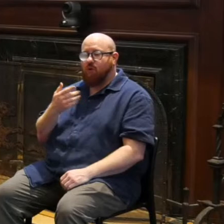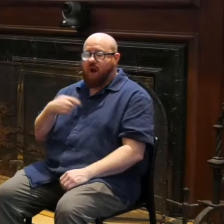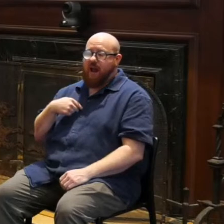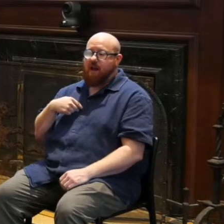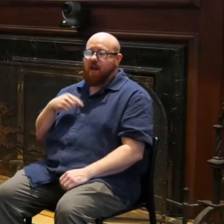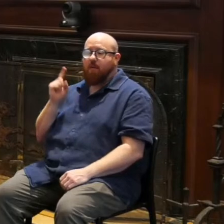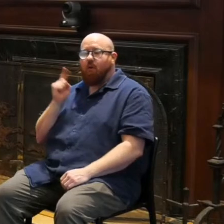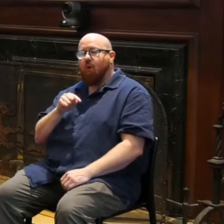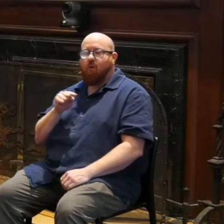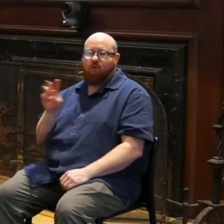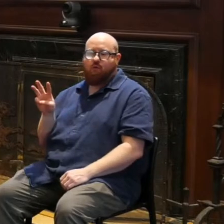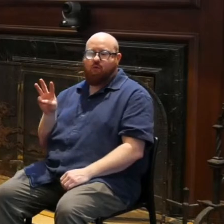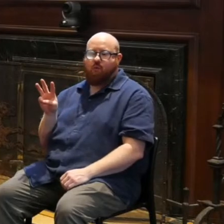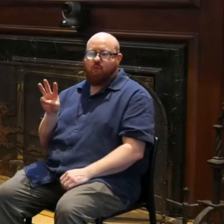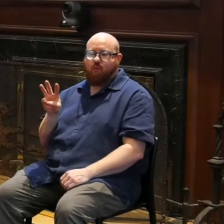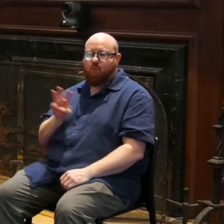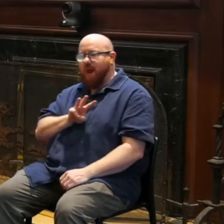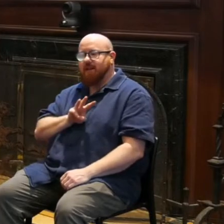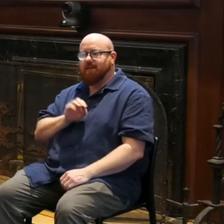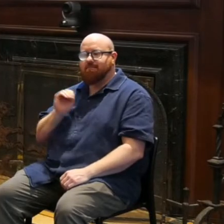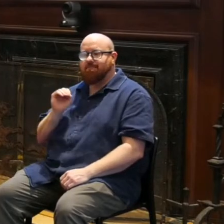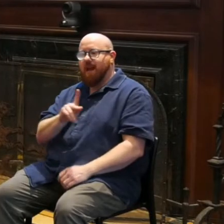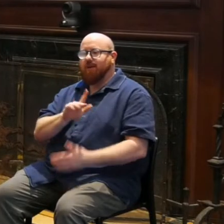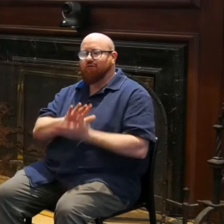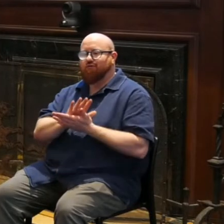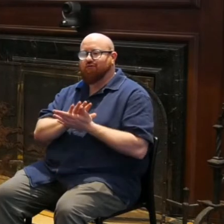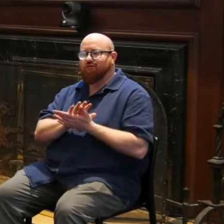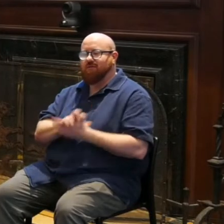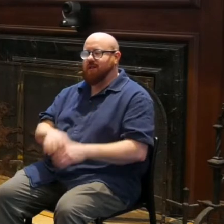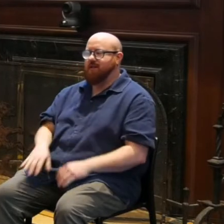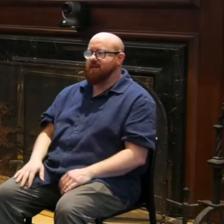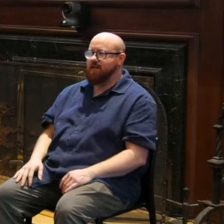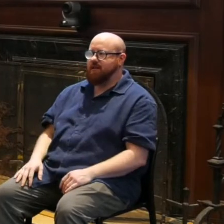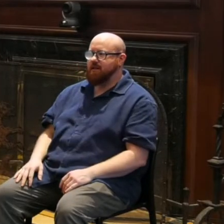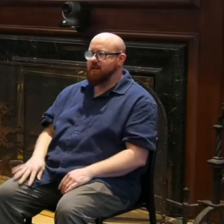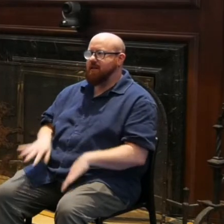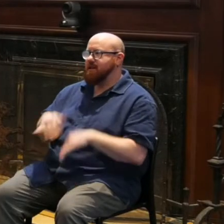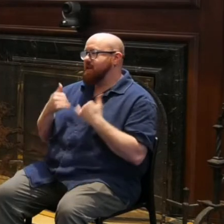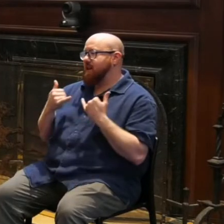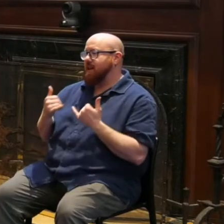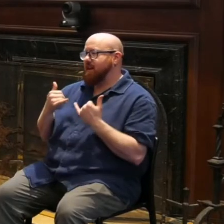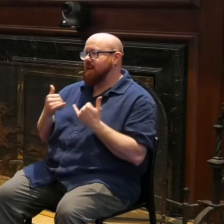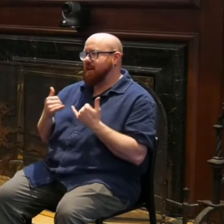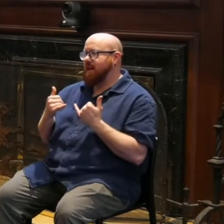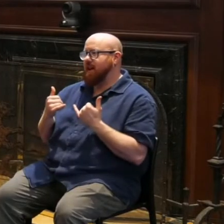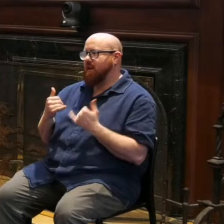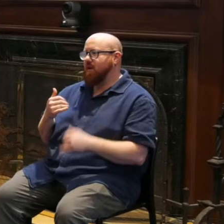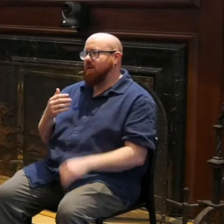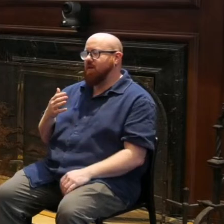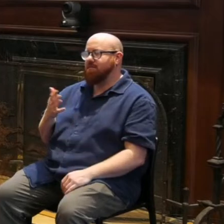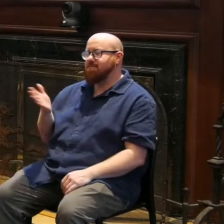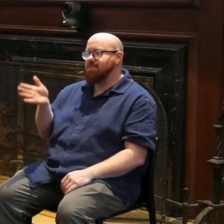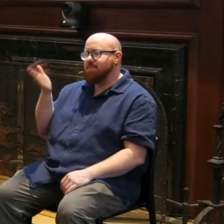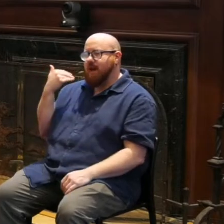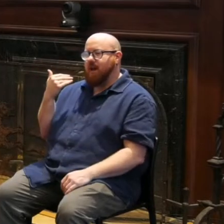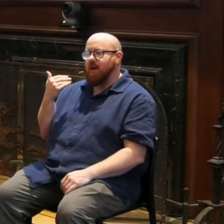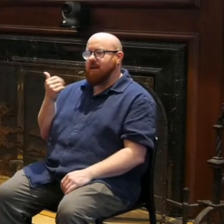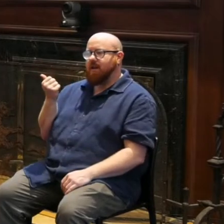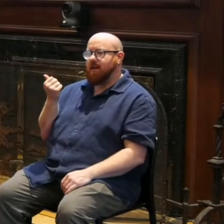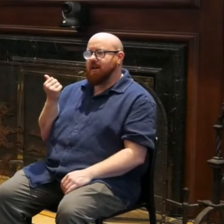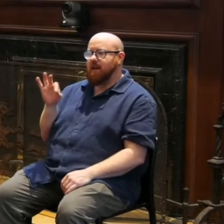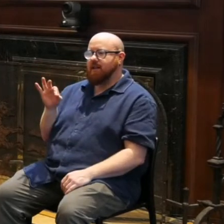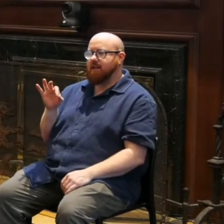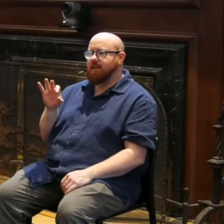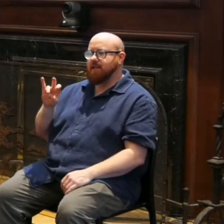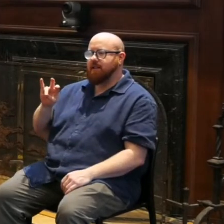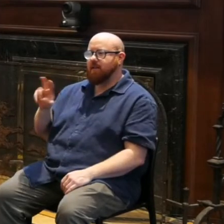I was going west back to school. And now she is old as a tune I used to sing to myself back in 72. She